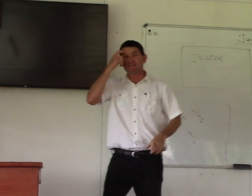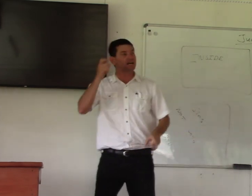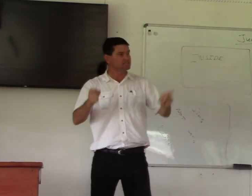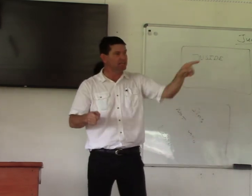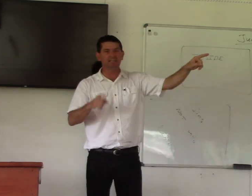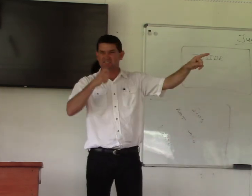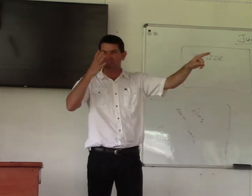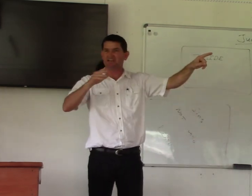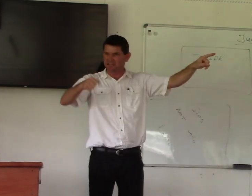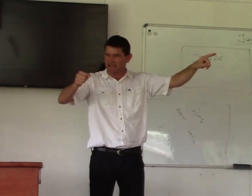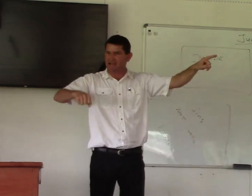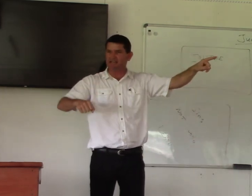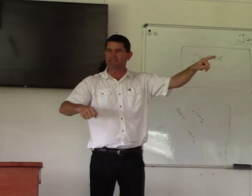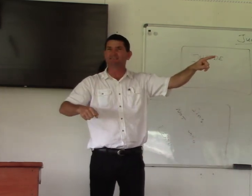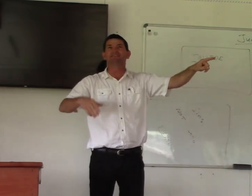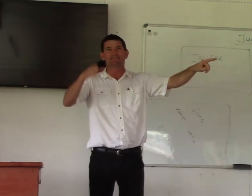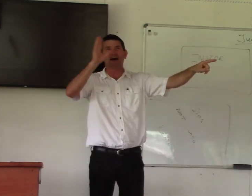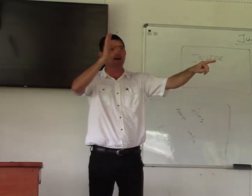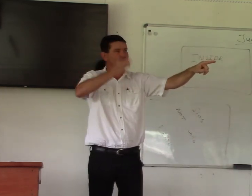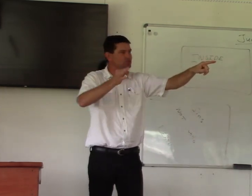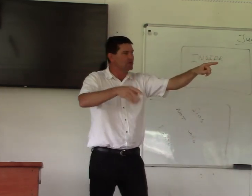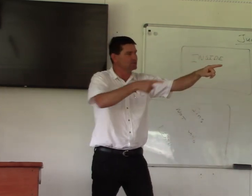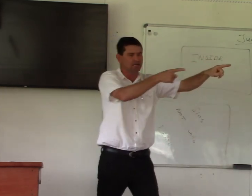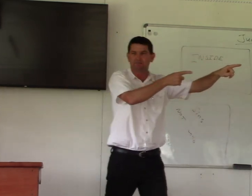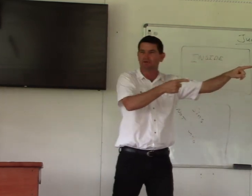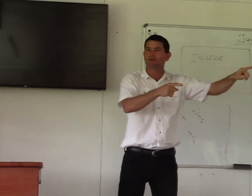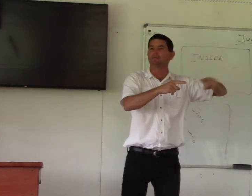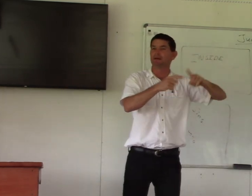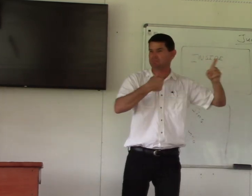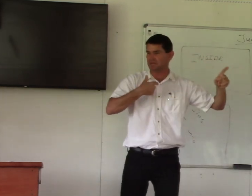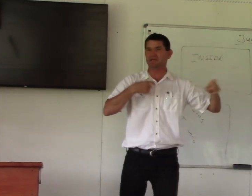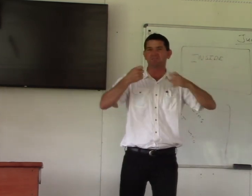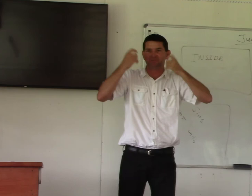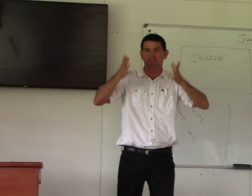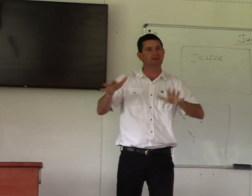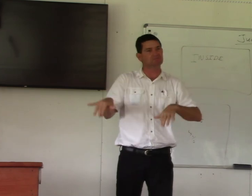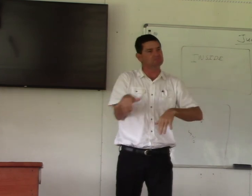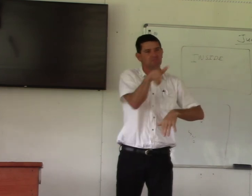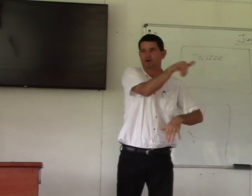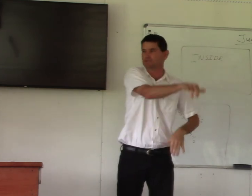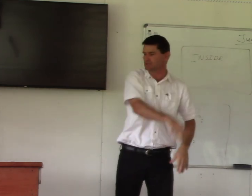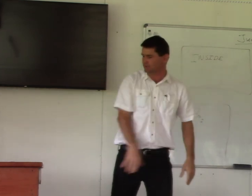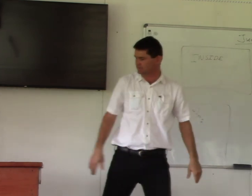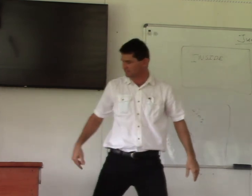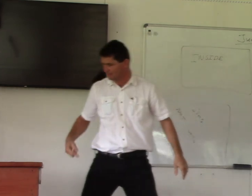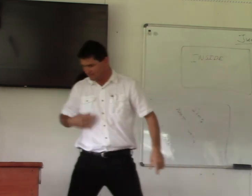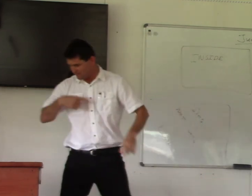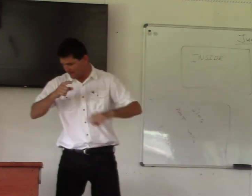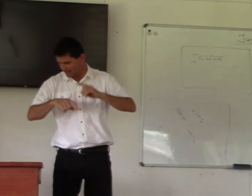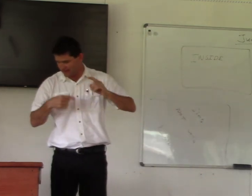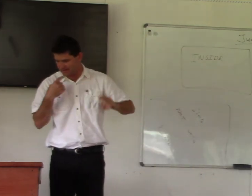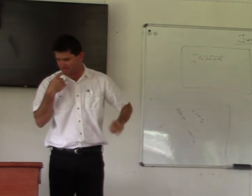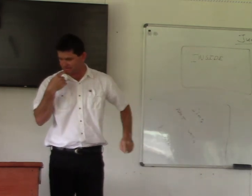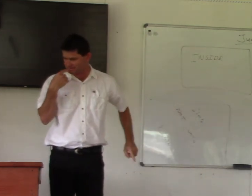Because he's a sinner, yes. God will judge him. But me, sinner also. I can't say